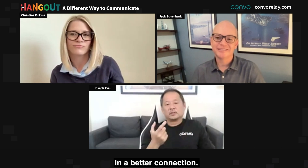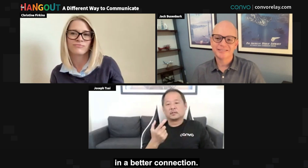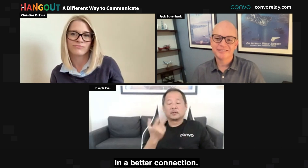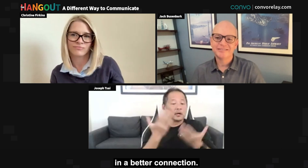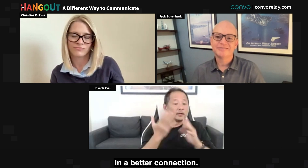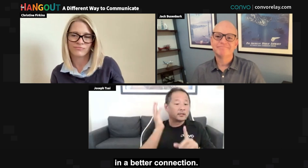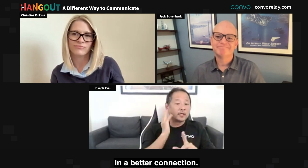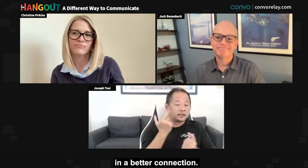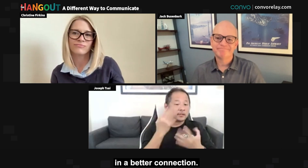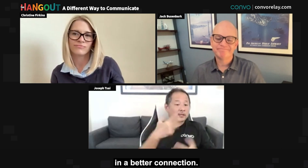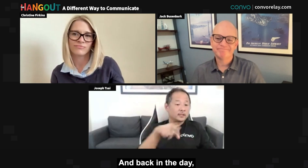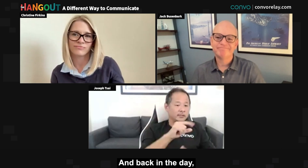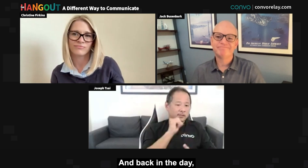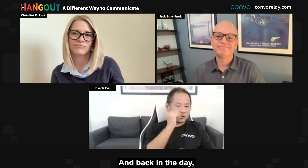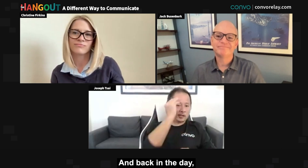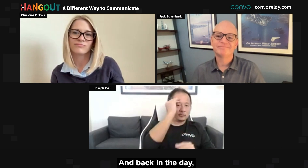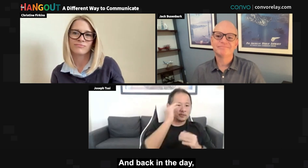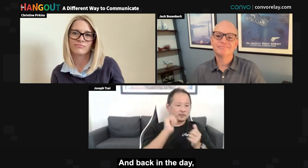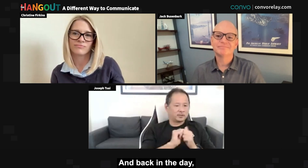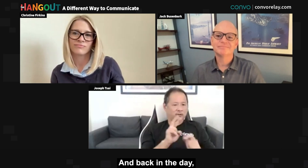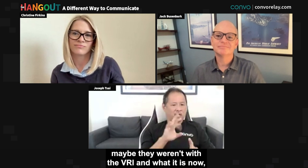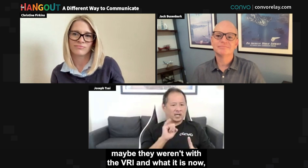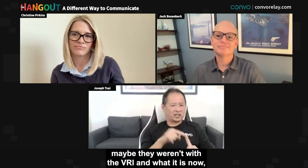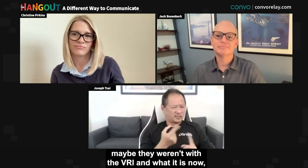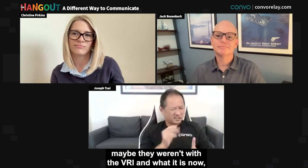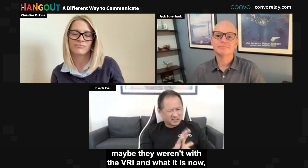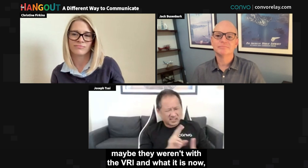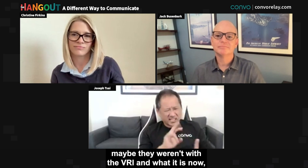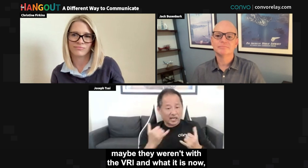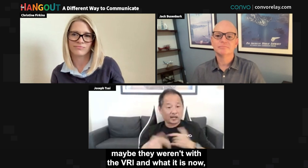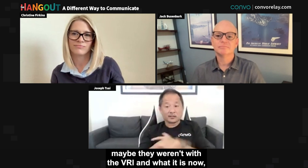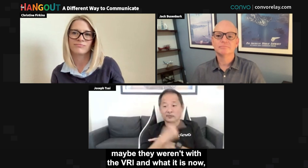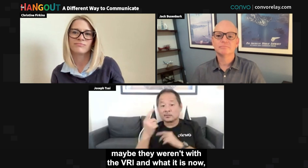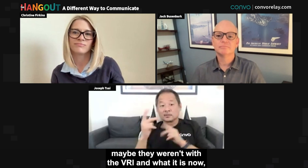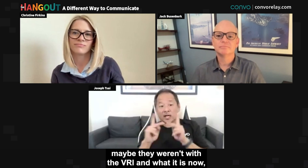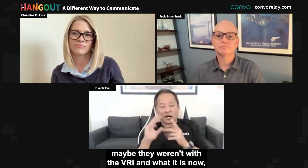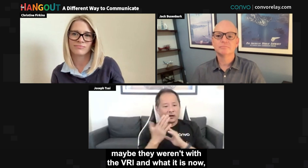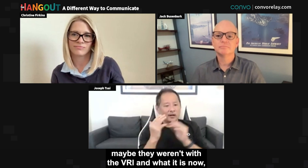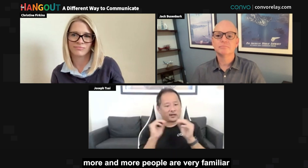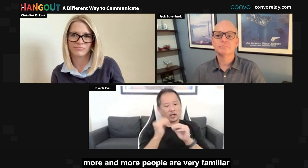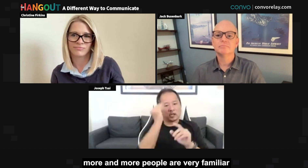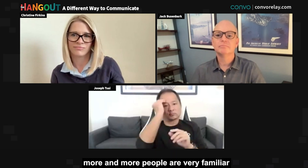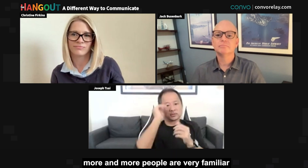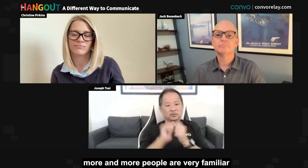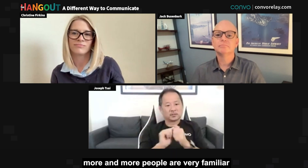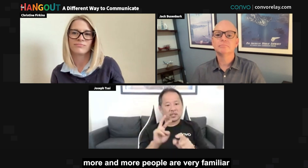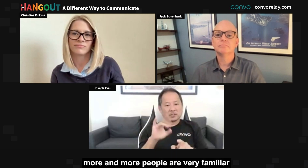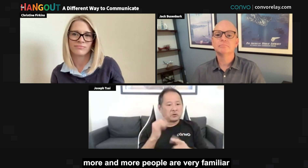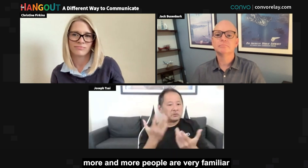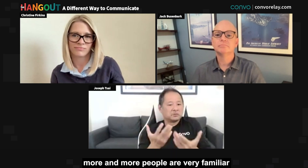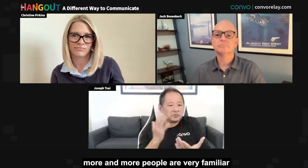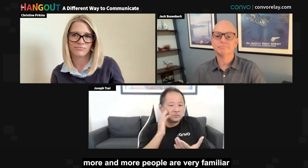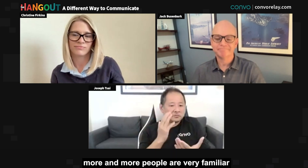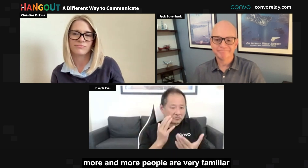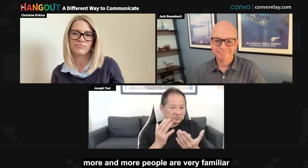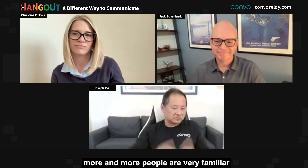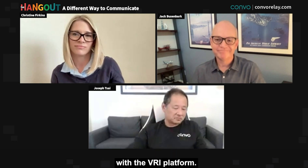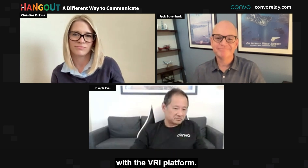the better connection. And back in the day, maybe they weren't familiar with the VRI and what it is. Now more and more people are very familiar with the